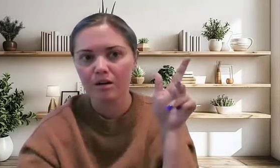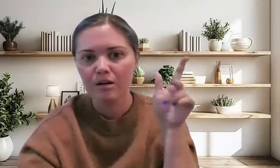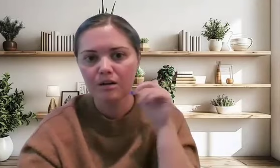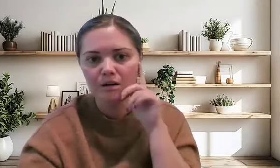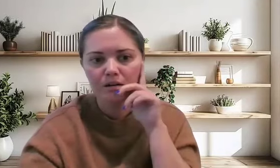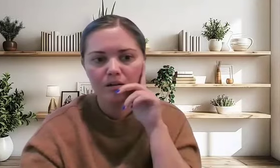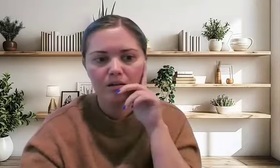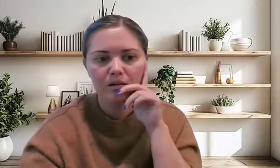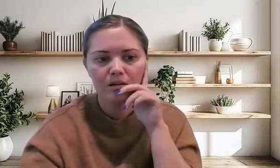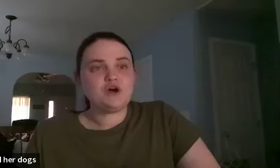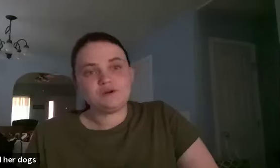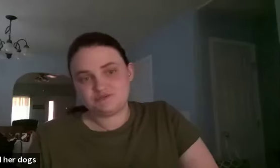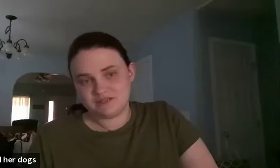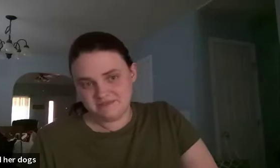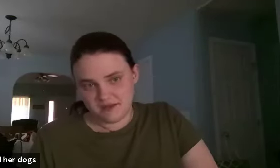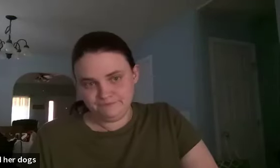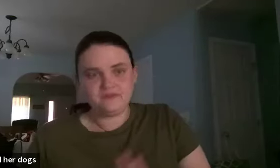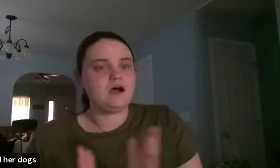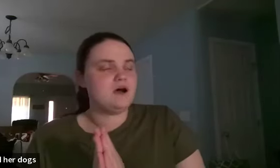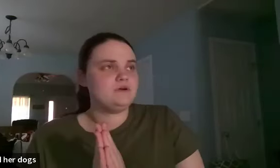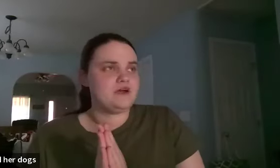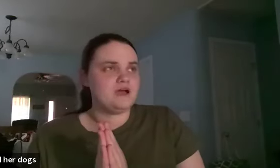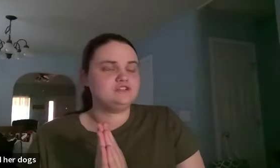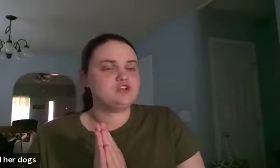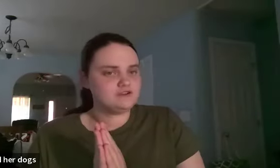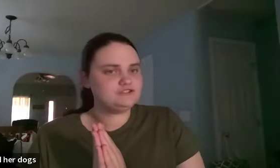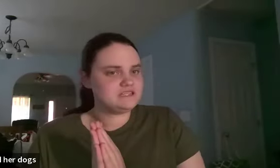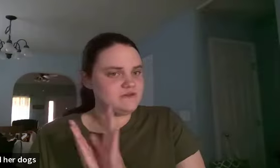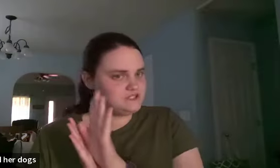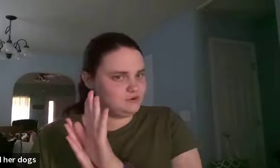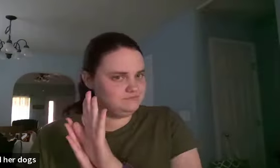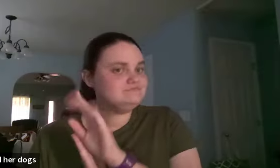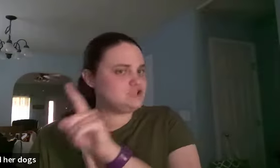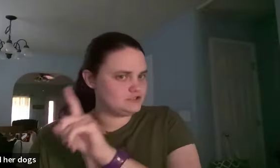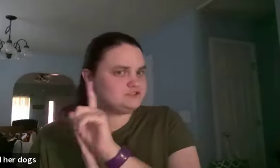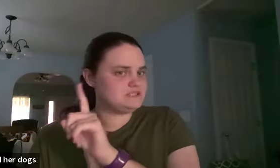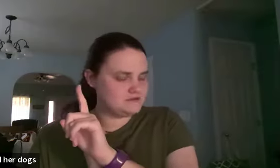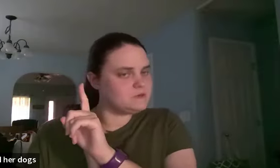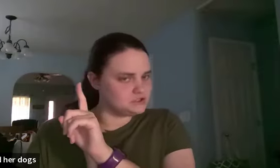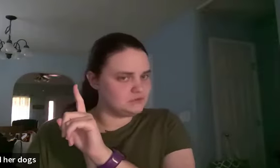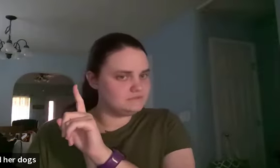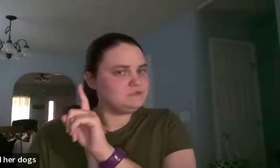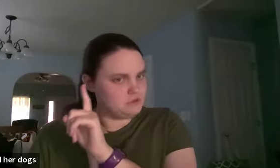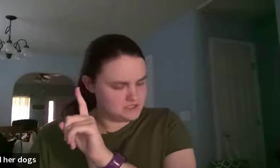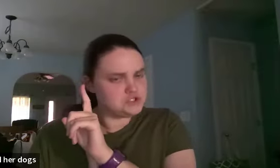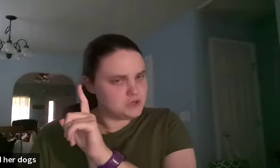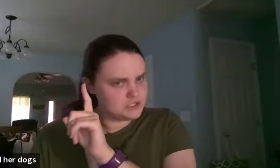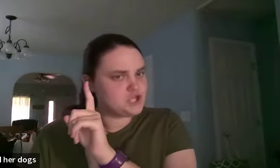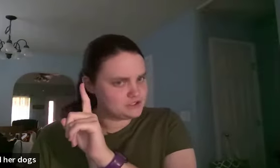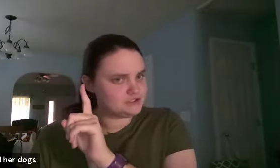DR? So what's really fun with that, doctor does have its own. Doctor does have a special one. You guys do earn a doctor